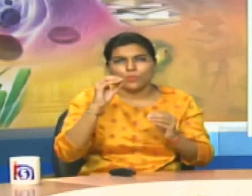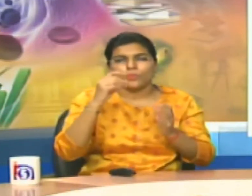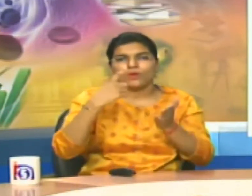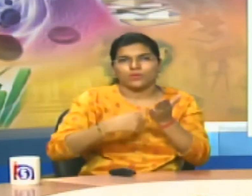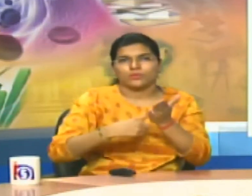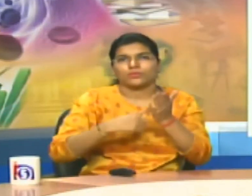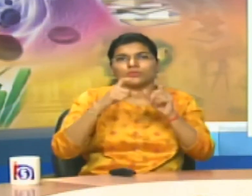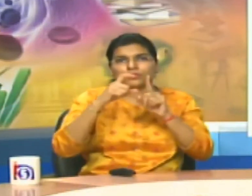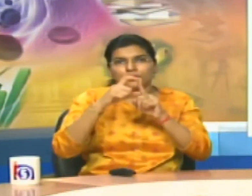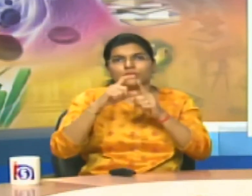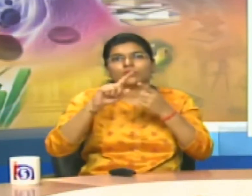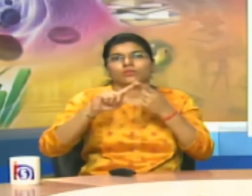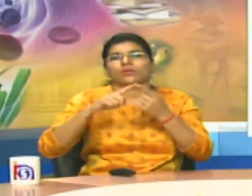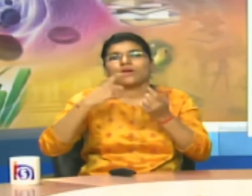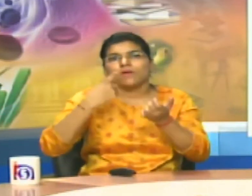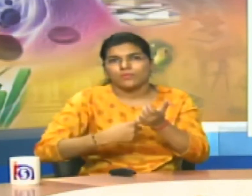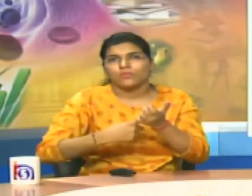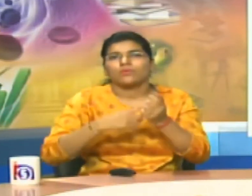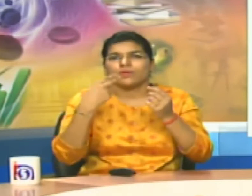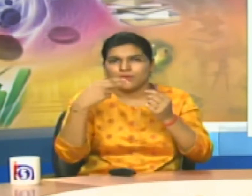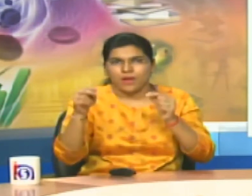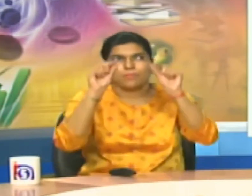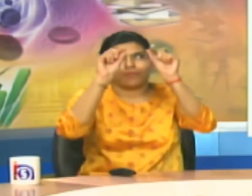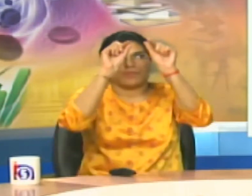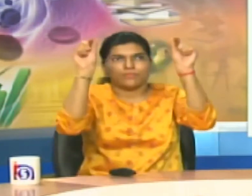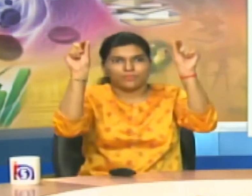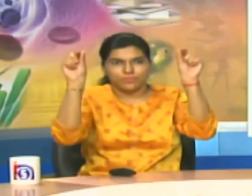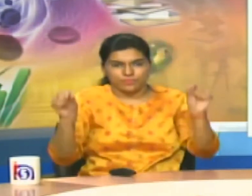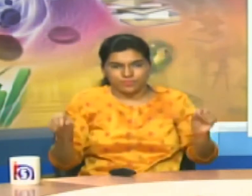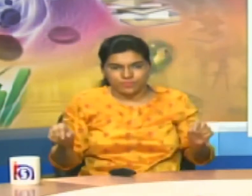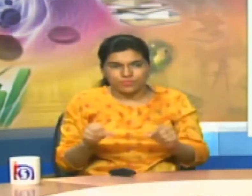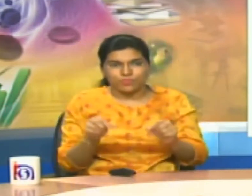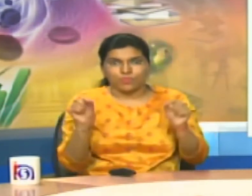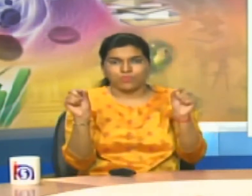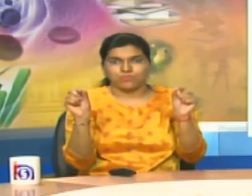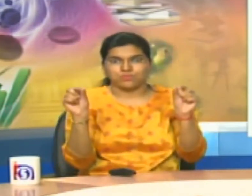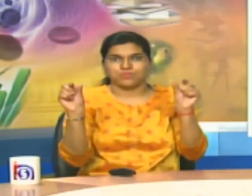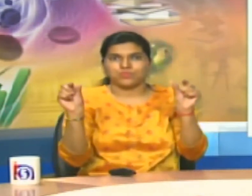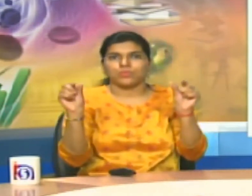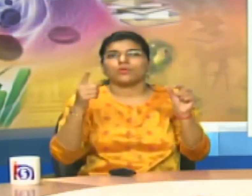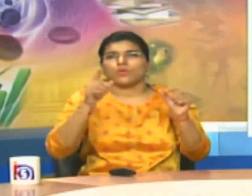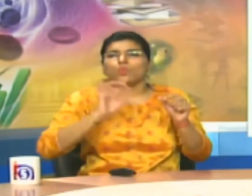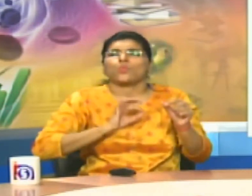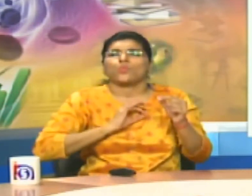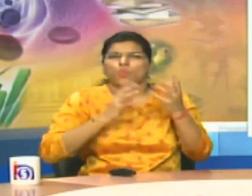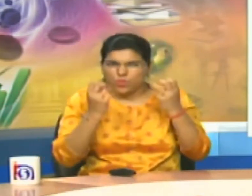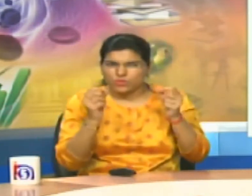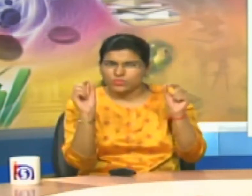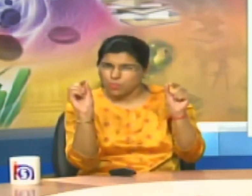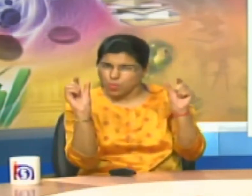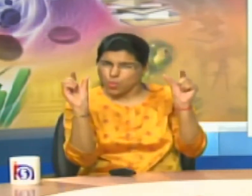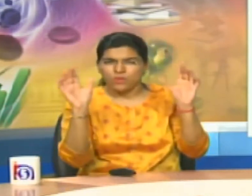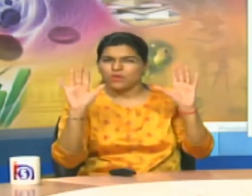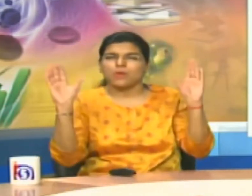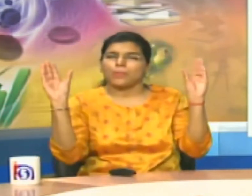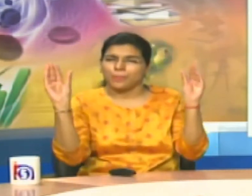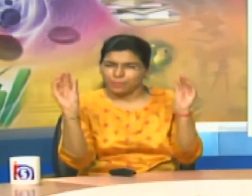Like this table with the border I am showing you on the screen. that is a